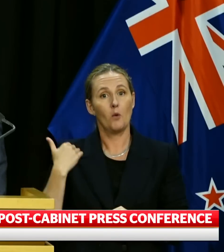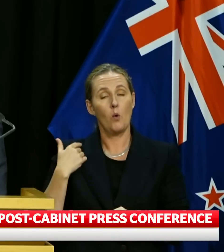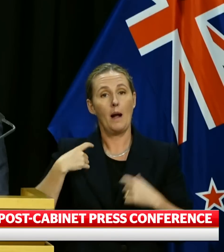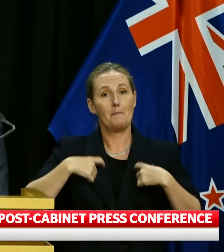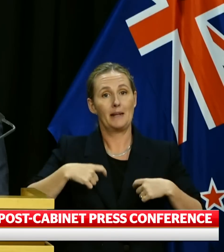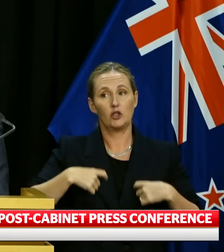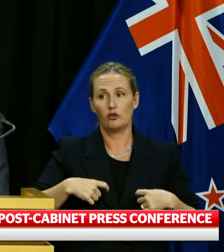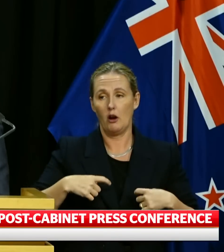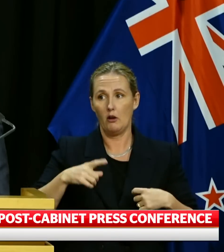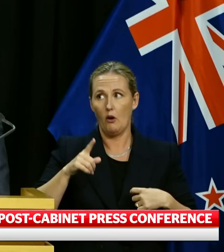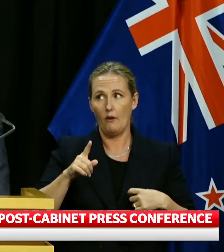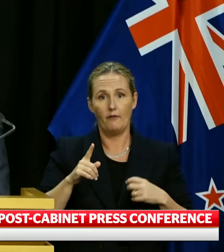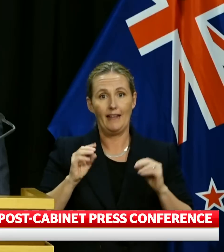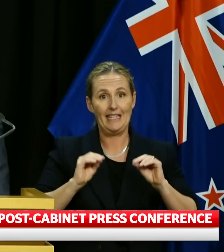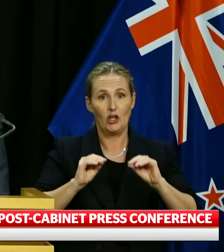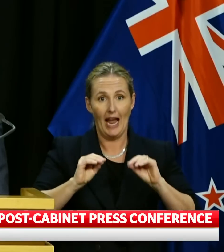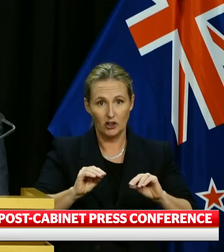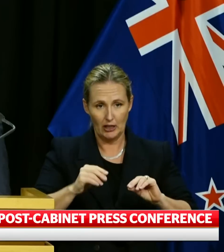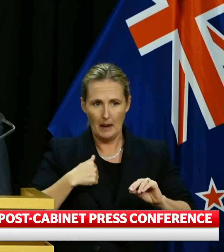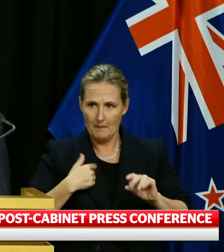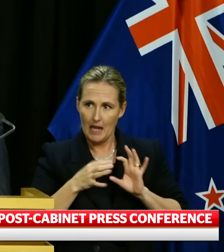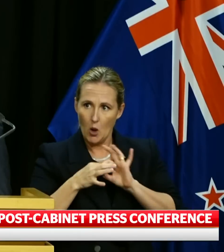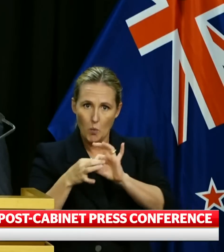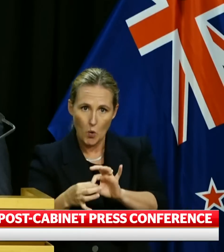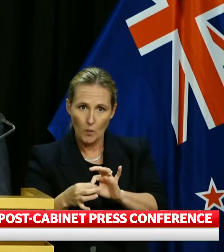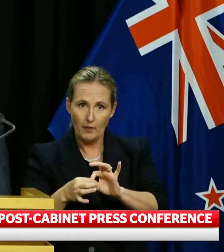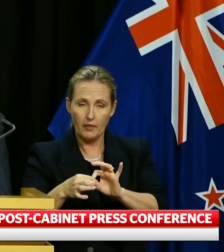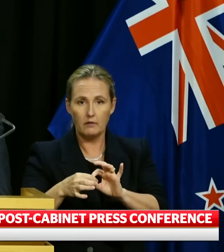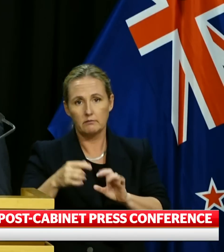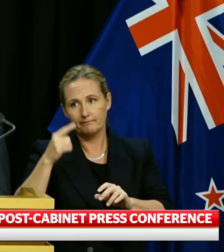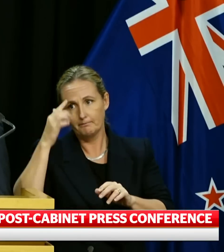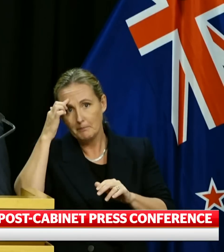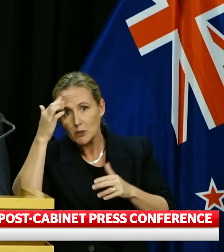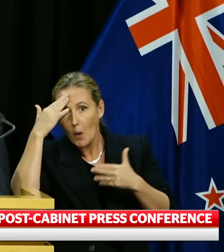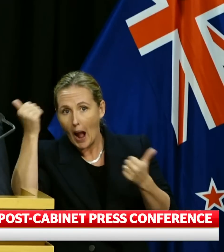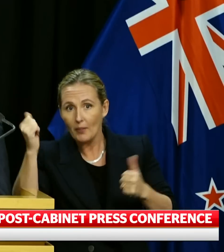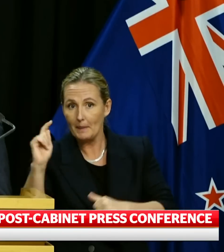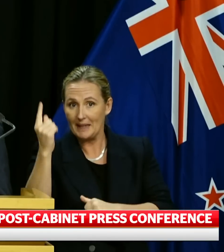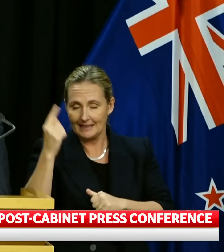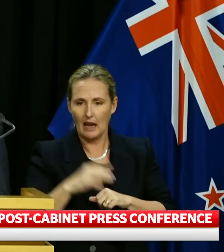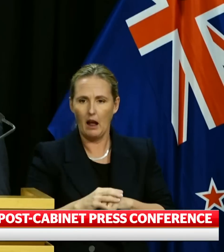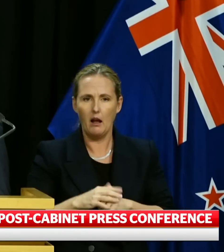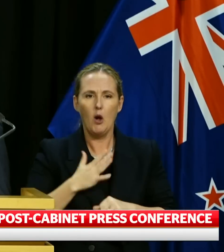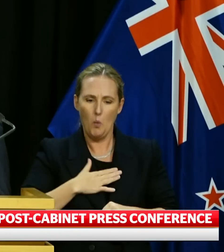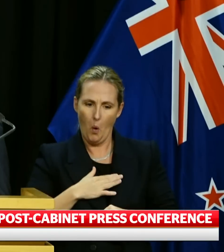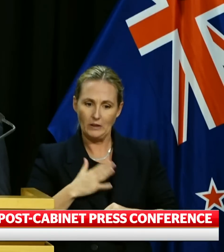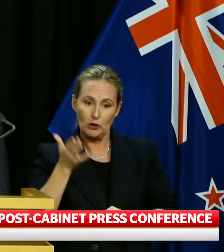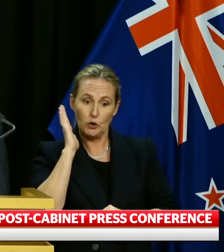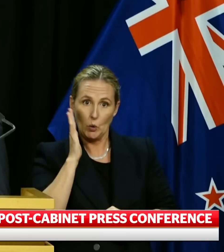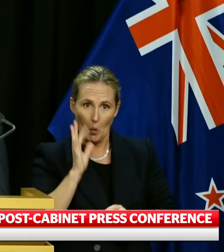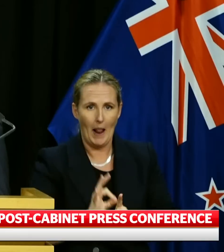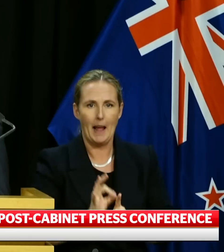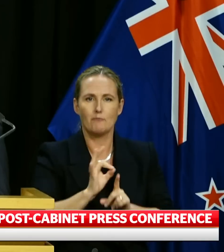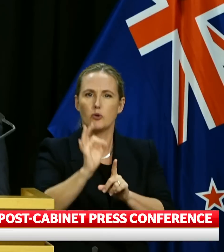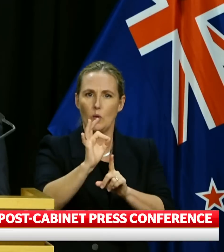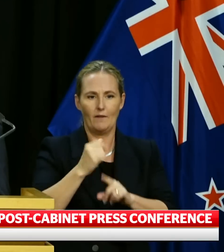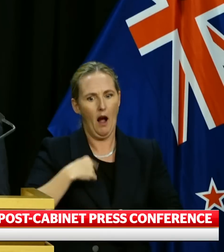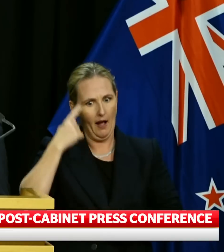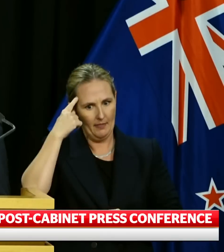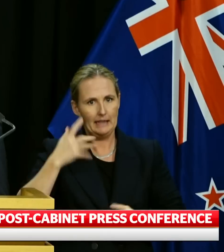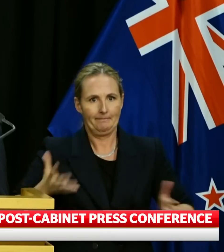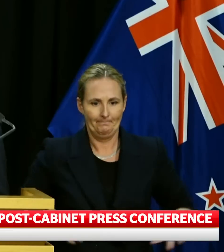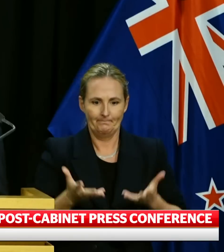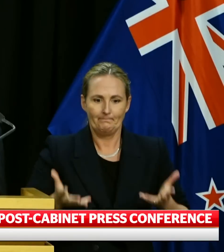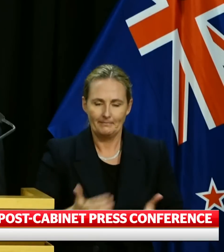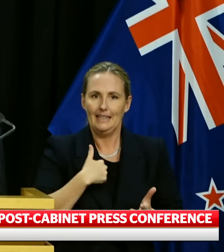to improve the availability of mental health services in schools and in other educational settings, because I think that there is more that we can do in that space. And I think,